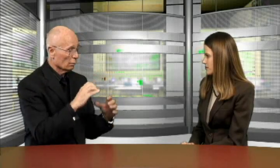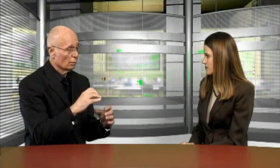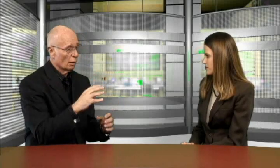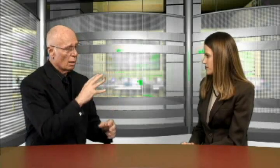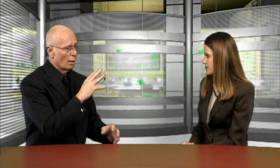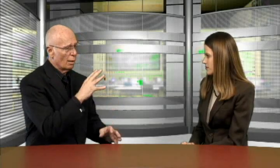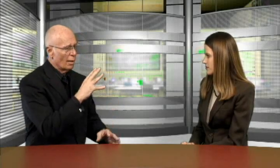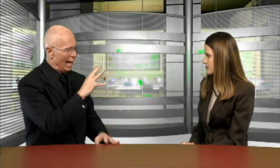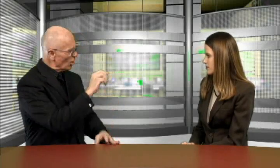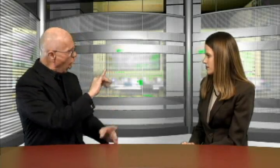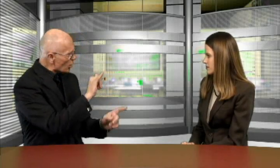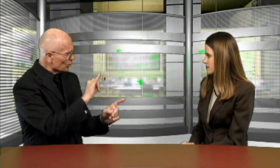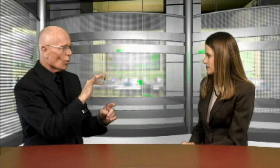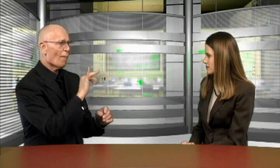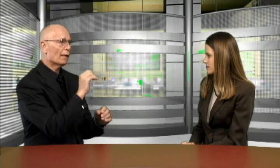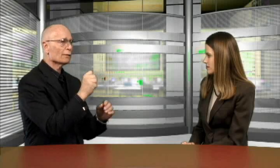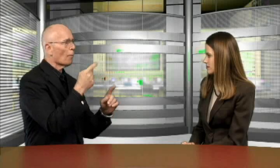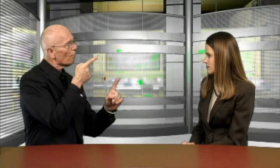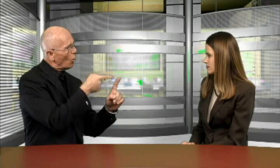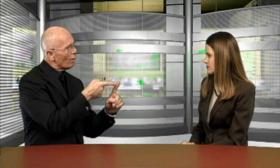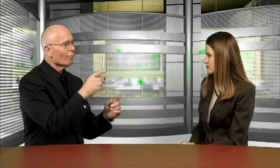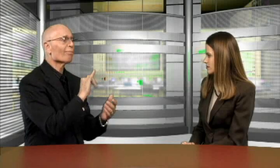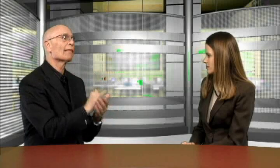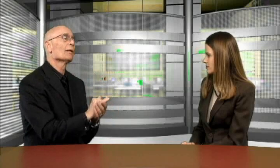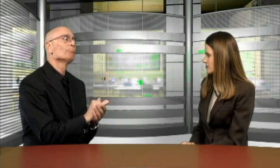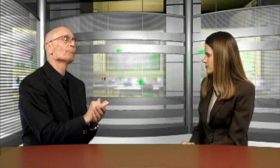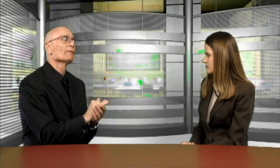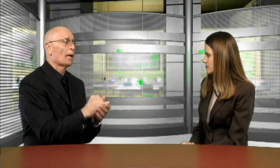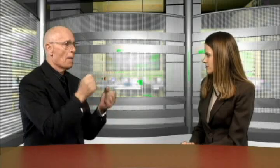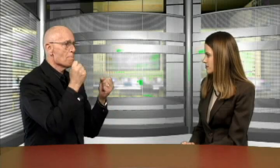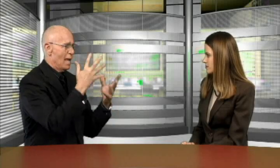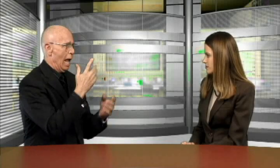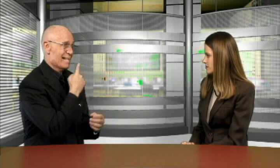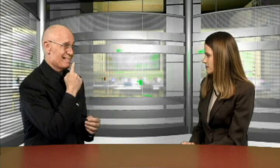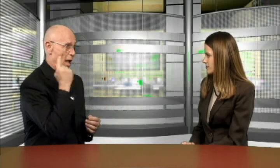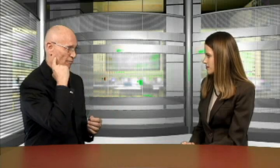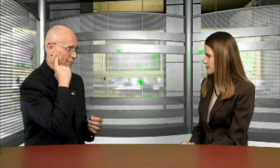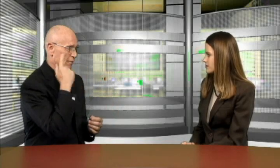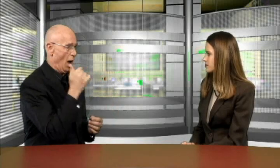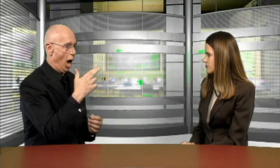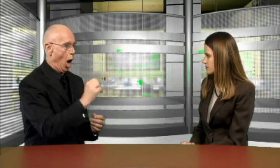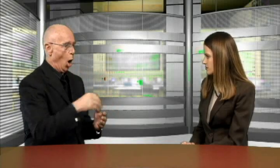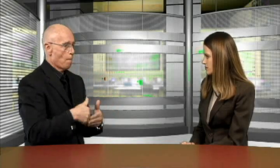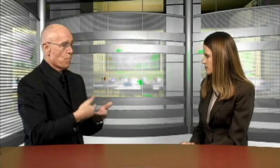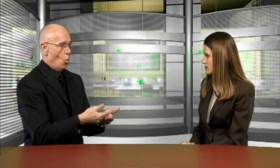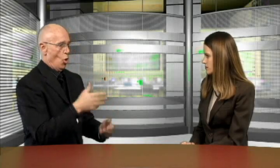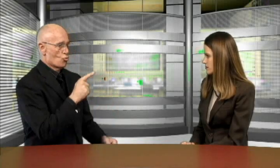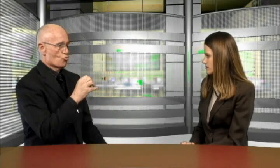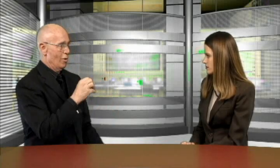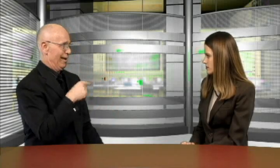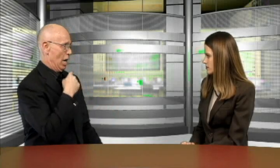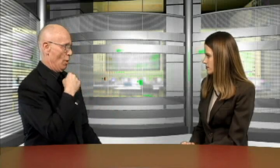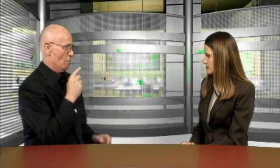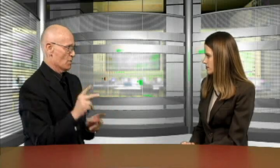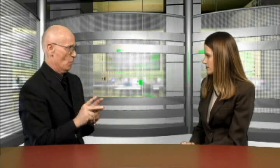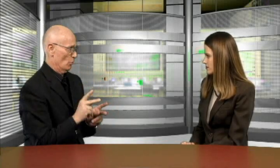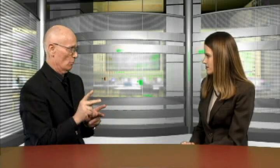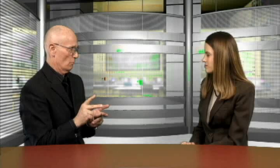you're communicating? And also the point that many deaf are born to hearing